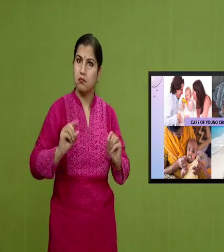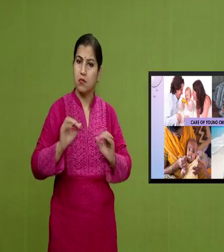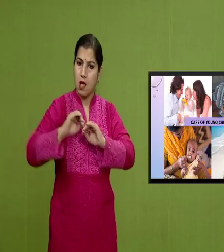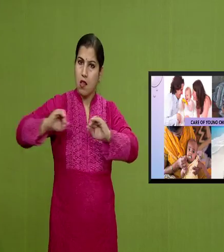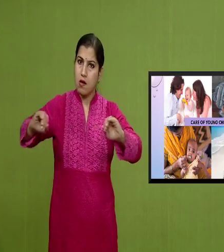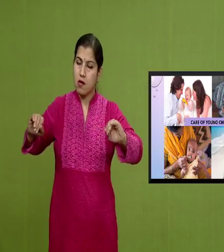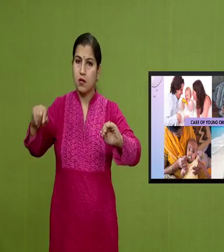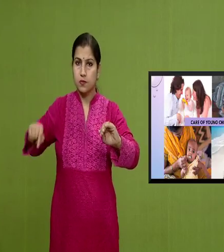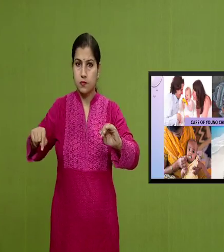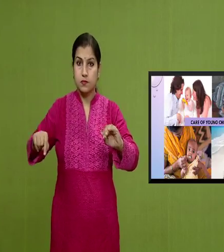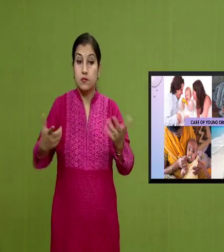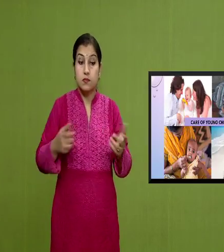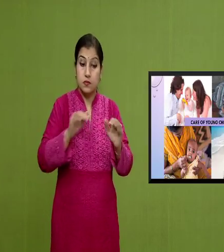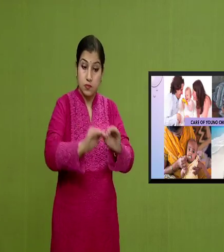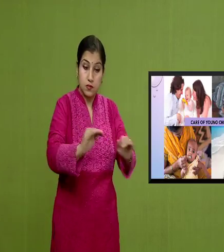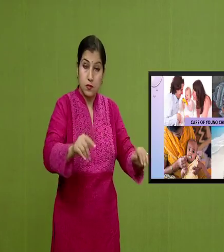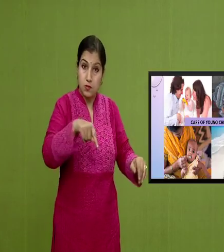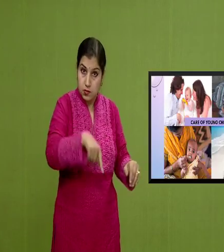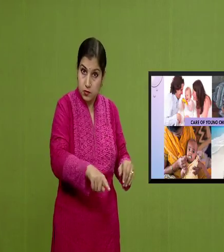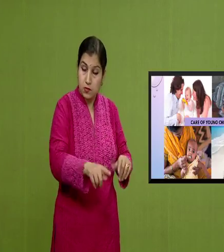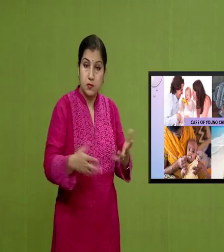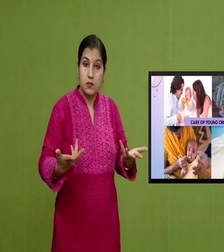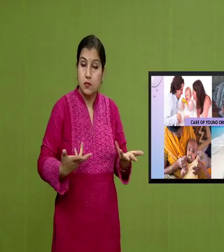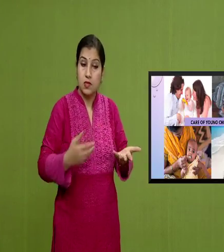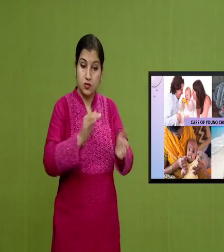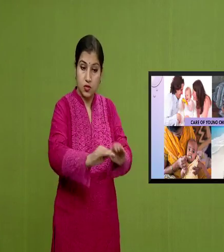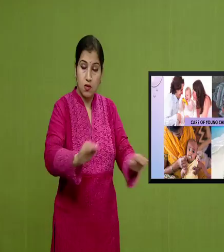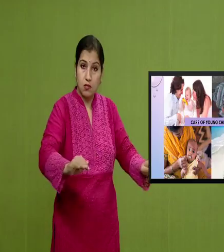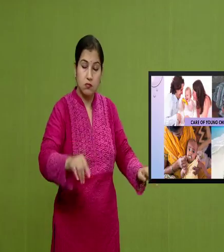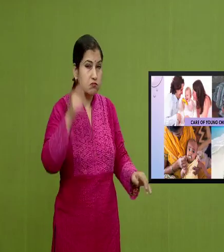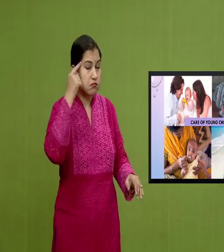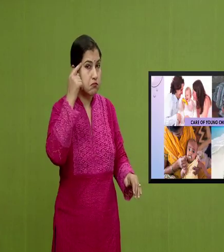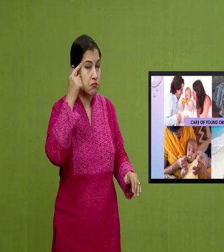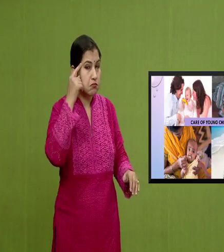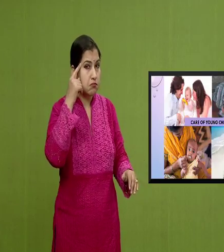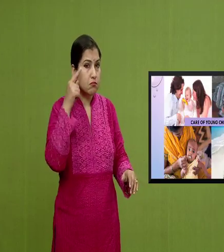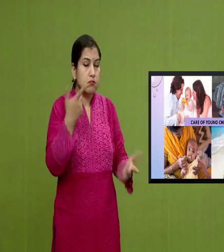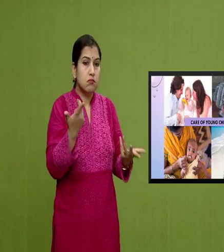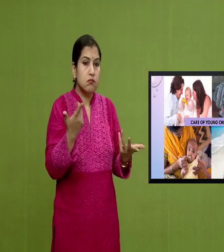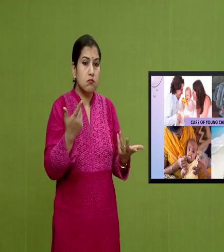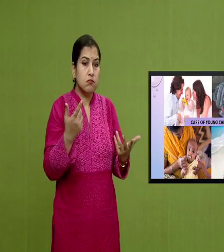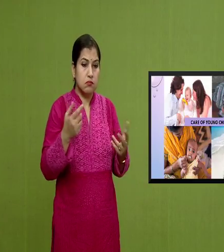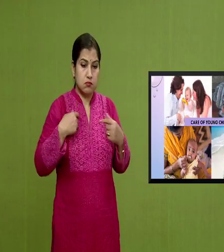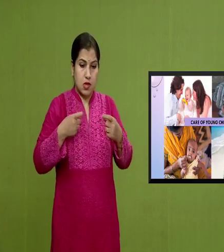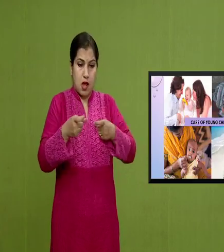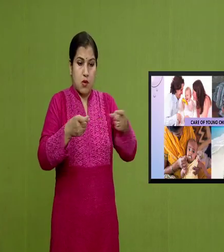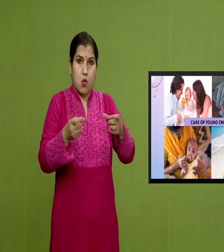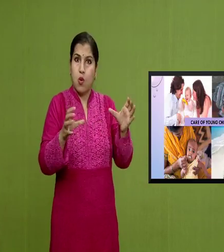As a result of this, the children develop no self control and